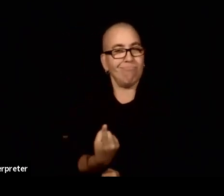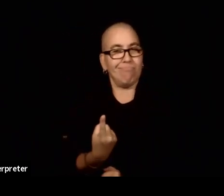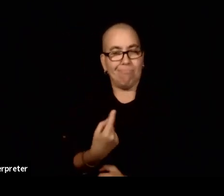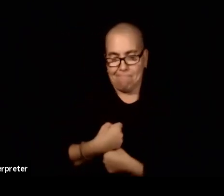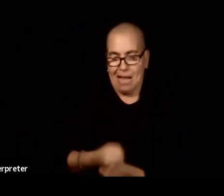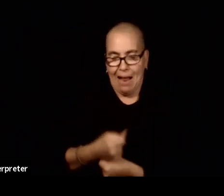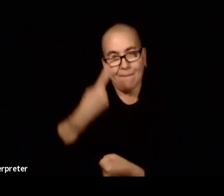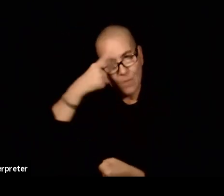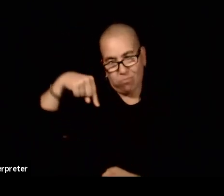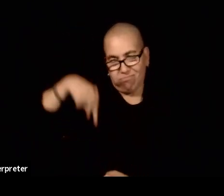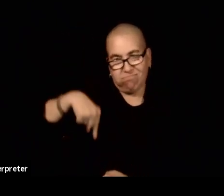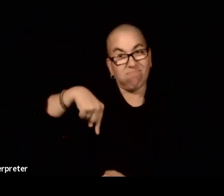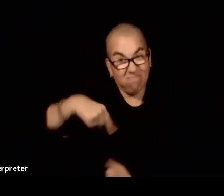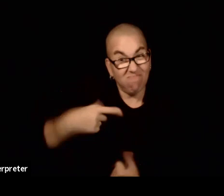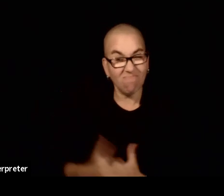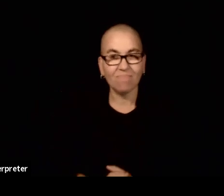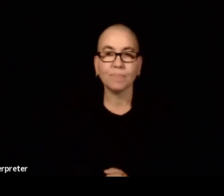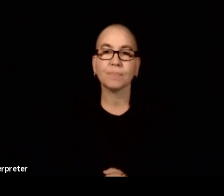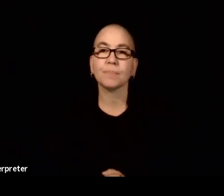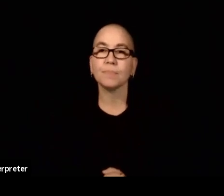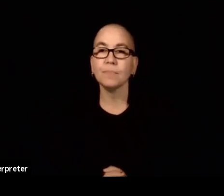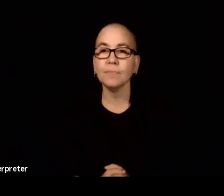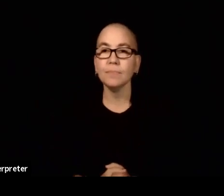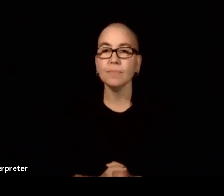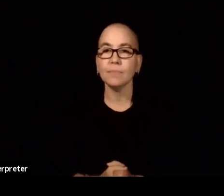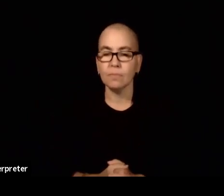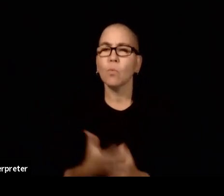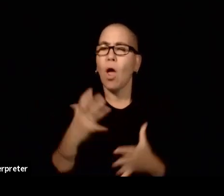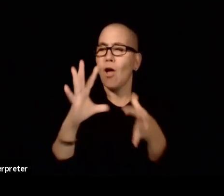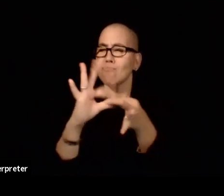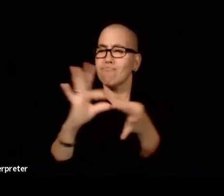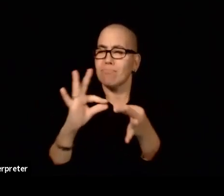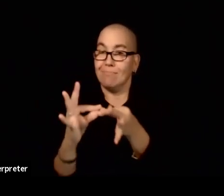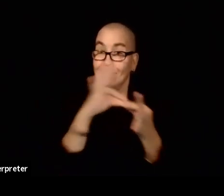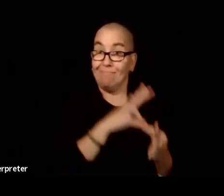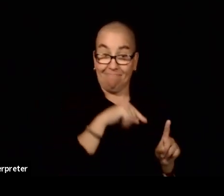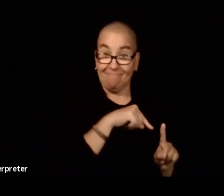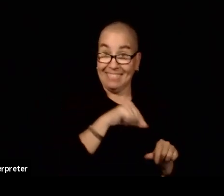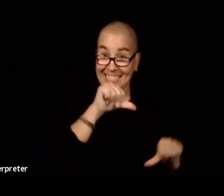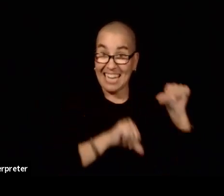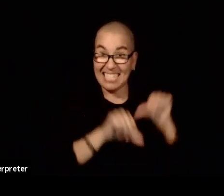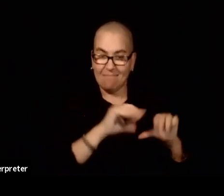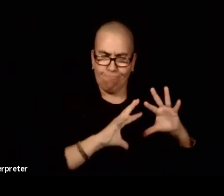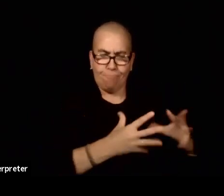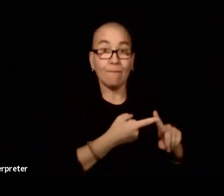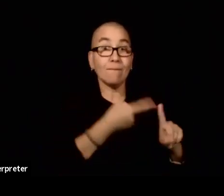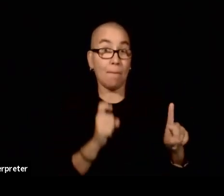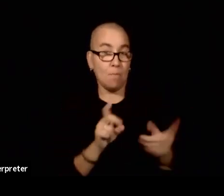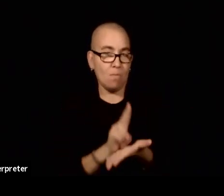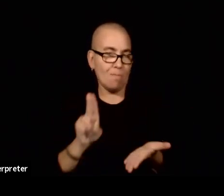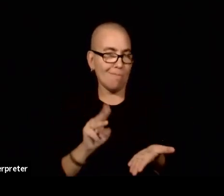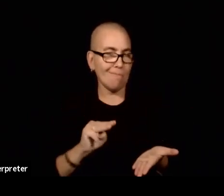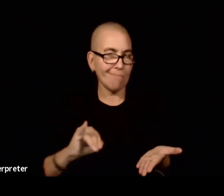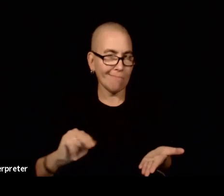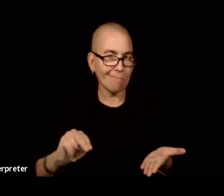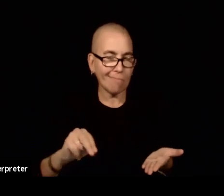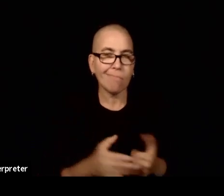beyond that, talking about the scientists at the university and the capacity that we